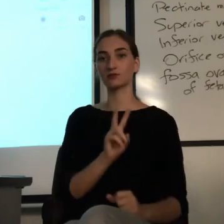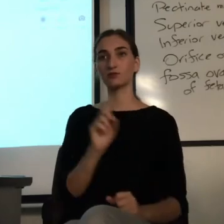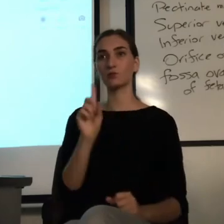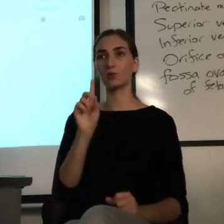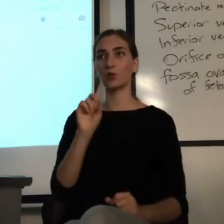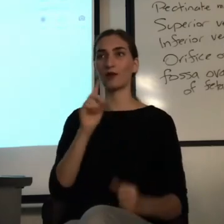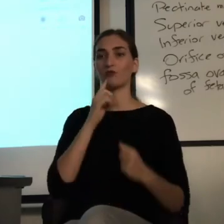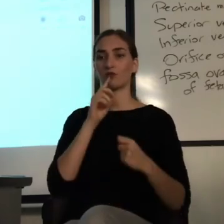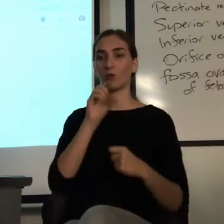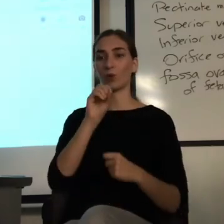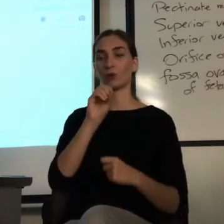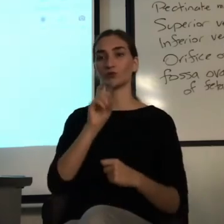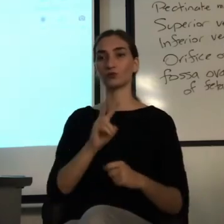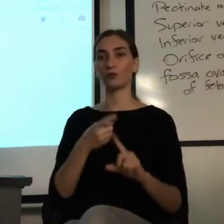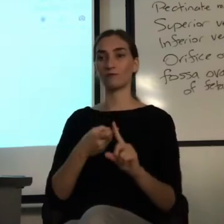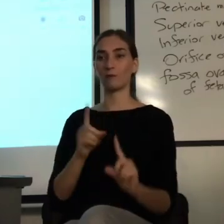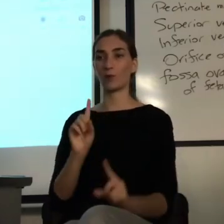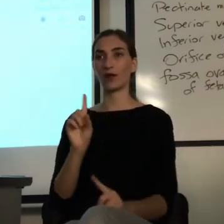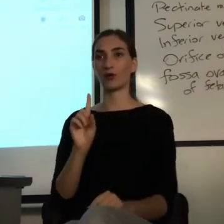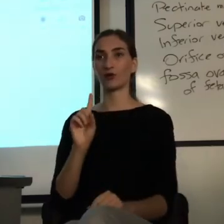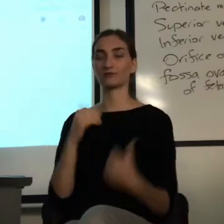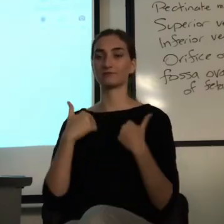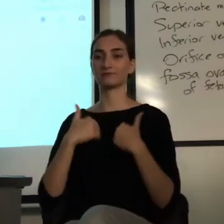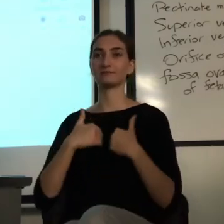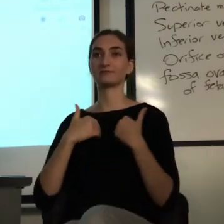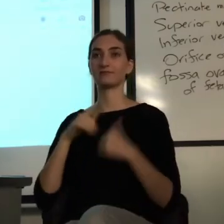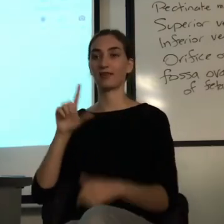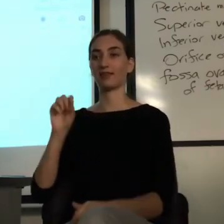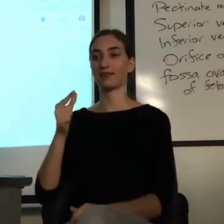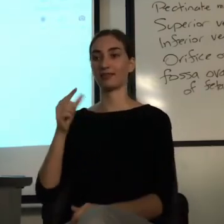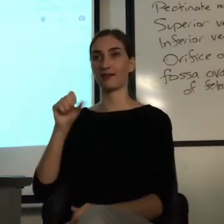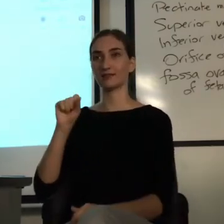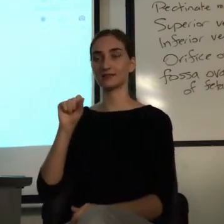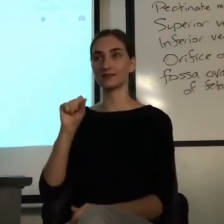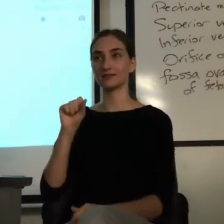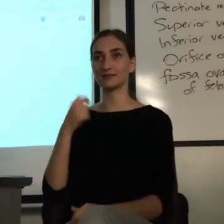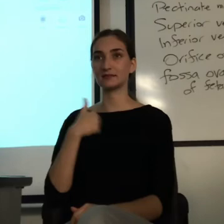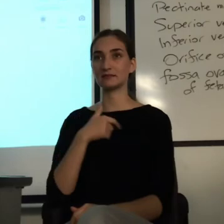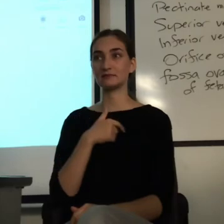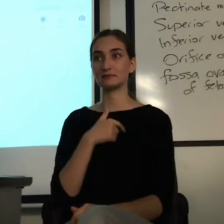from? The lungs. So what do we call them?